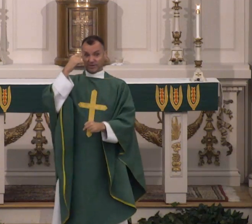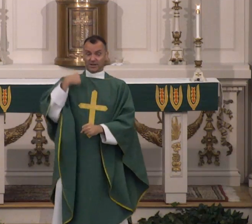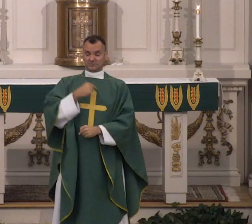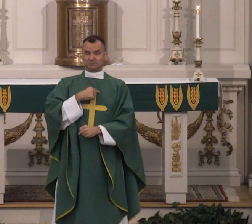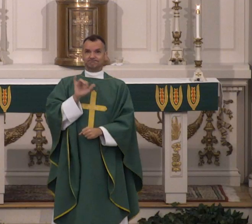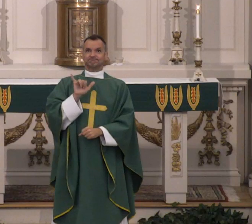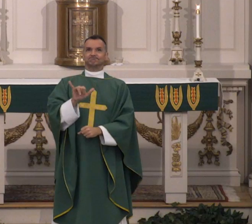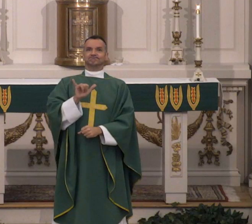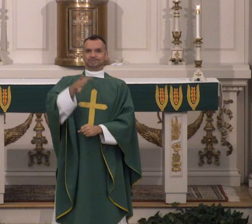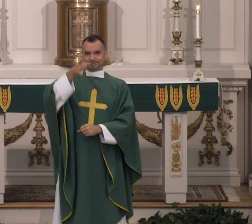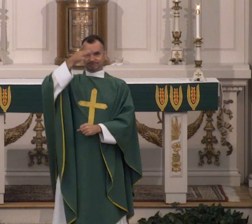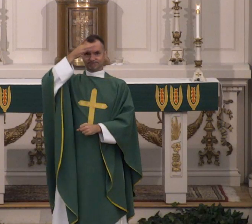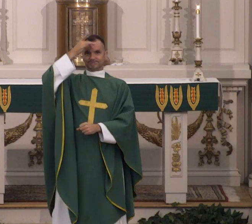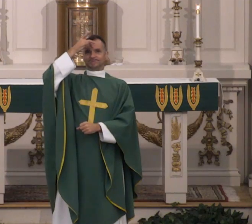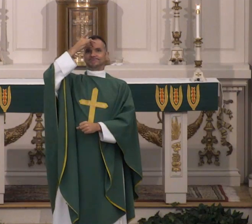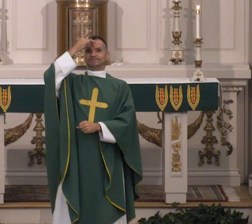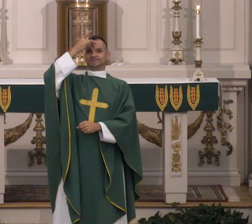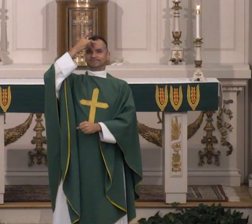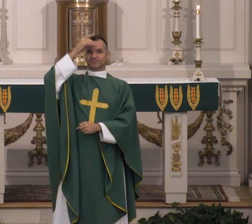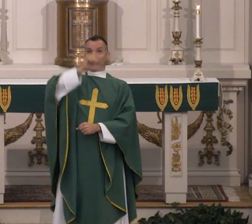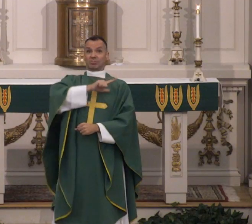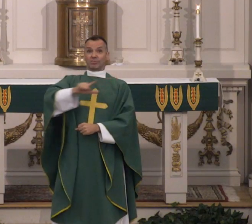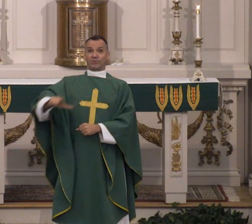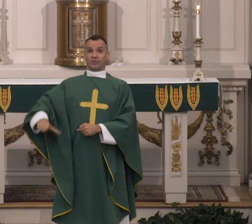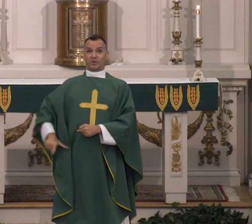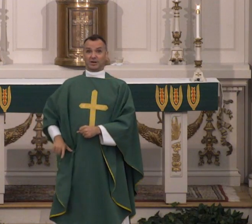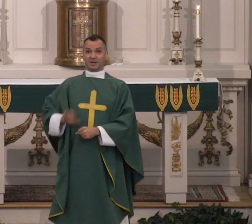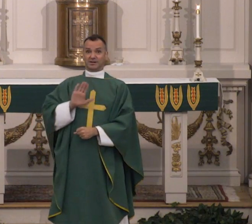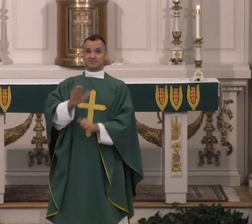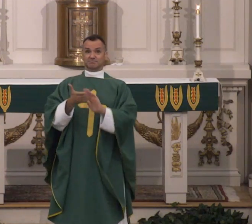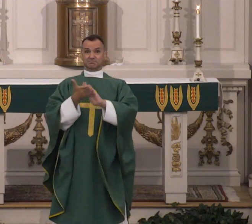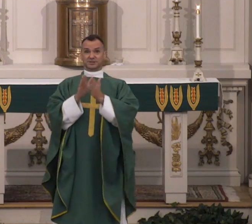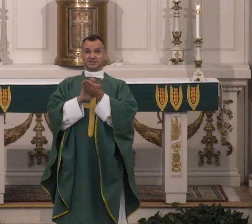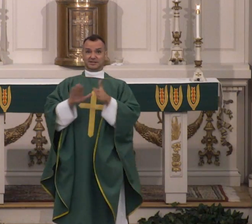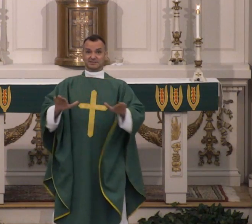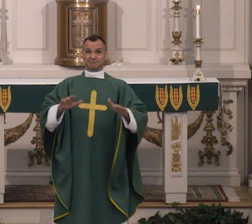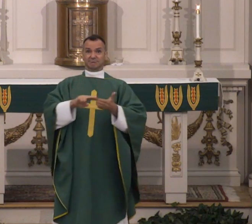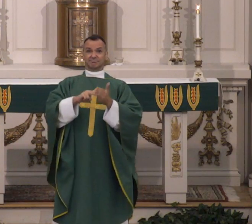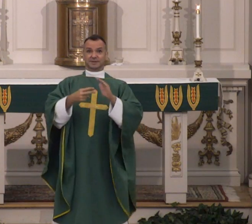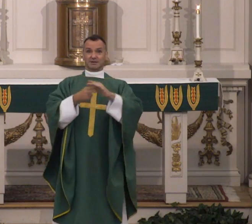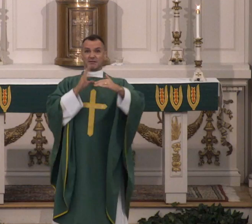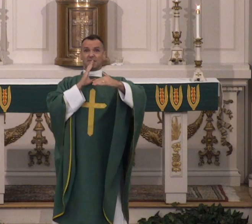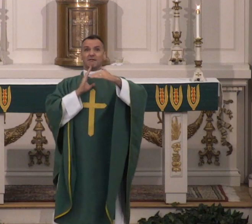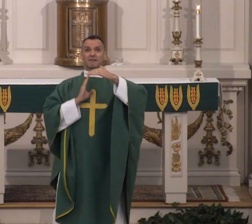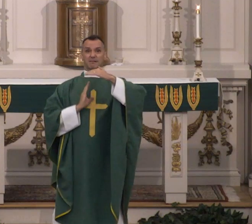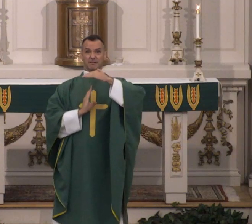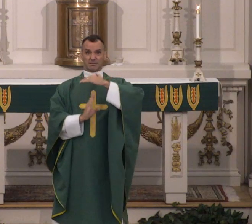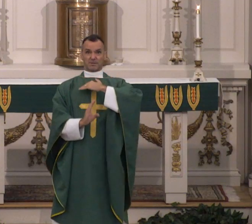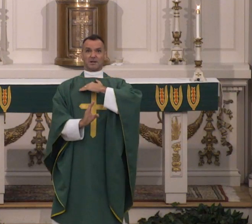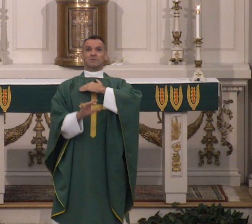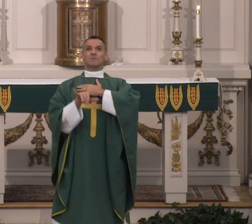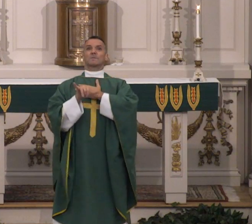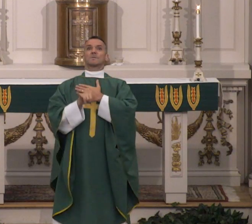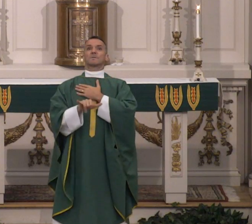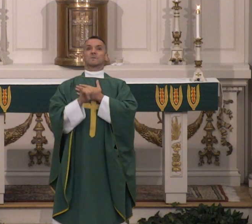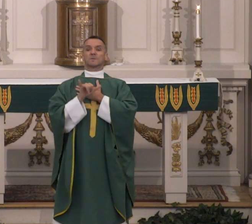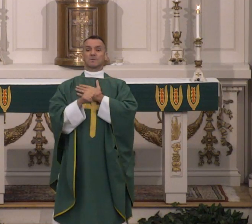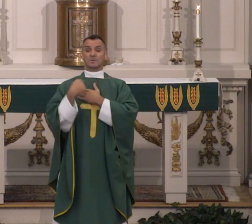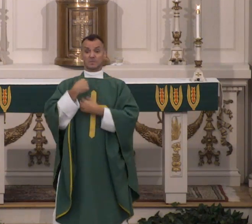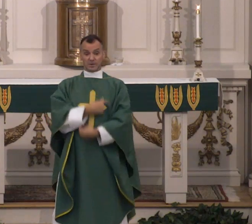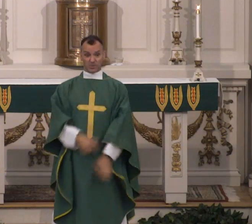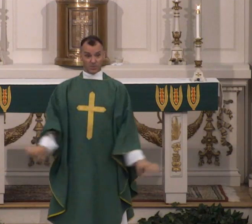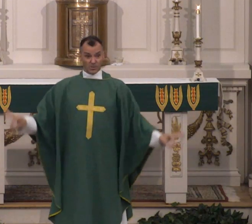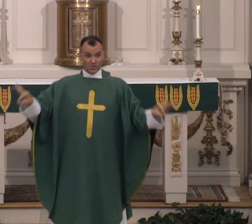And it is so important for us to understand and to never forget that the peace of the Lord